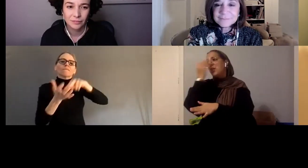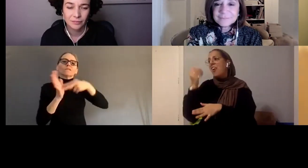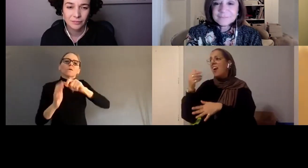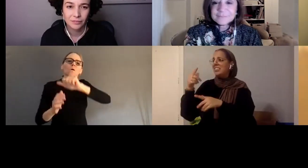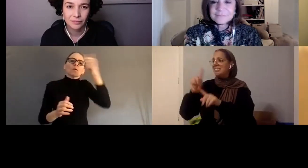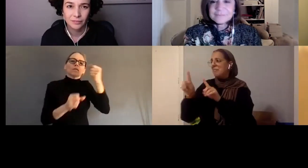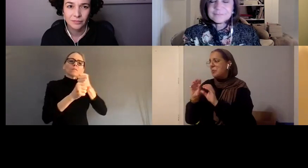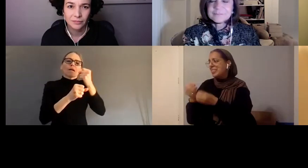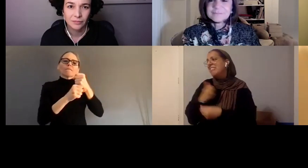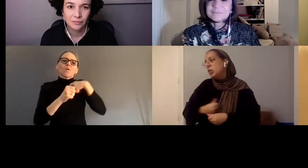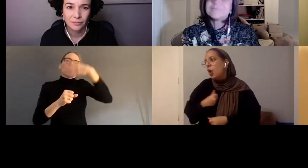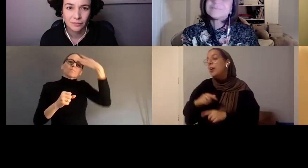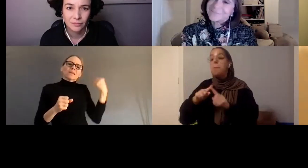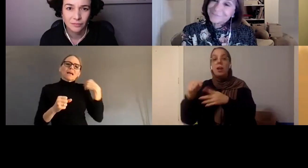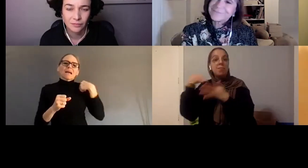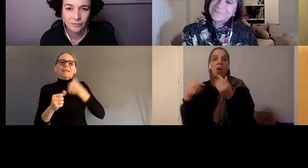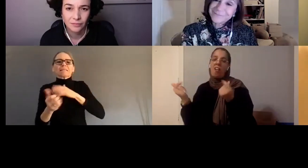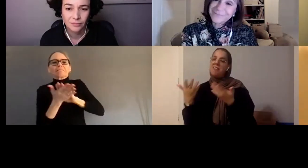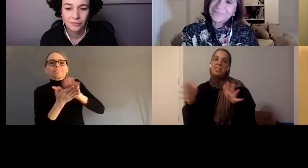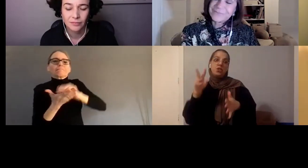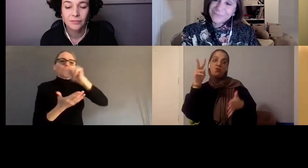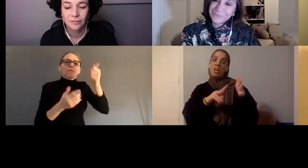but they had already read your book, and I think there are a lot of